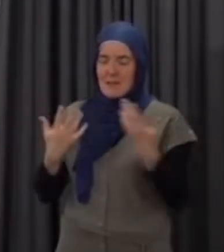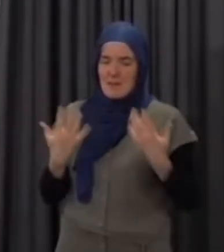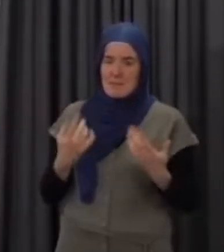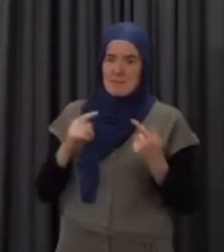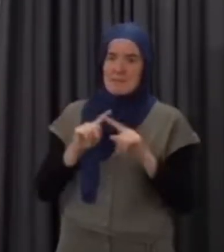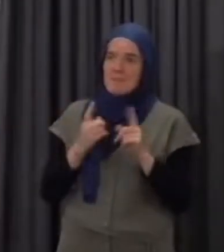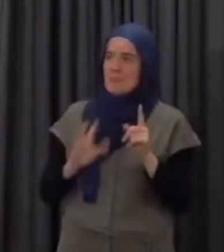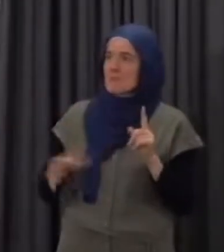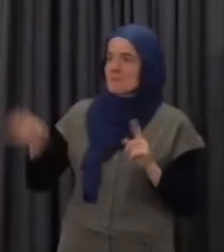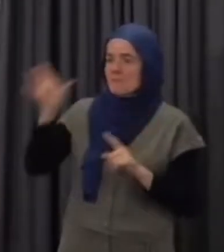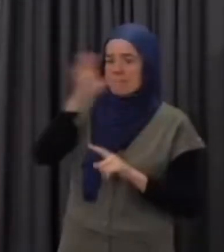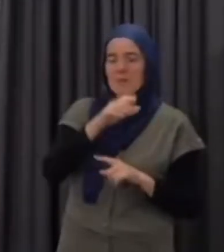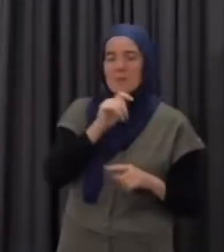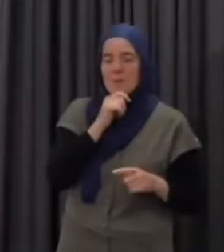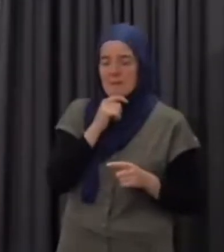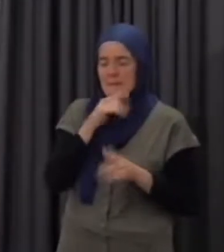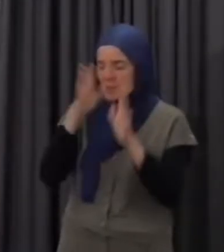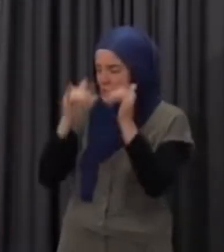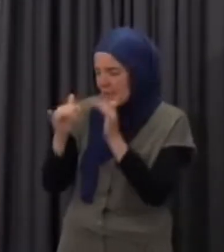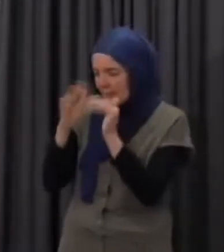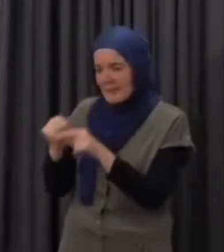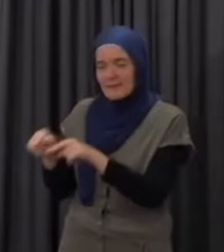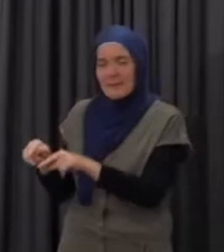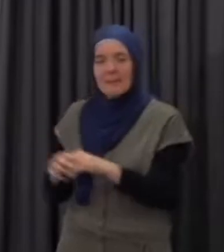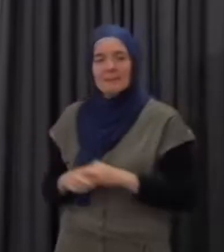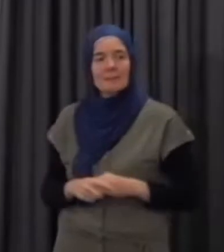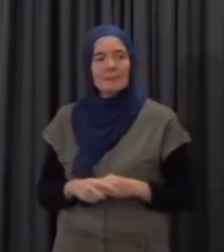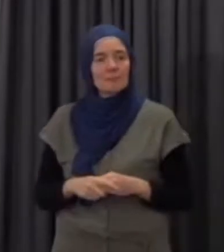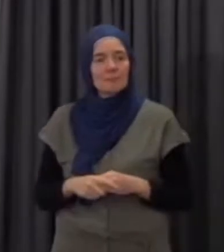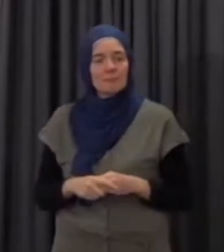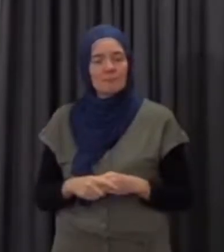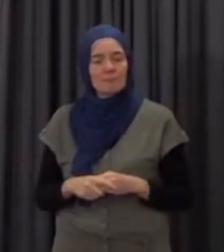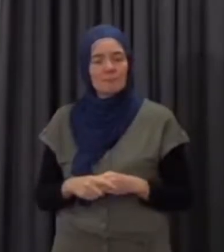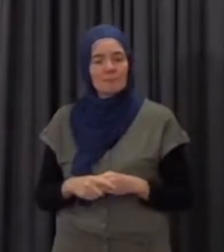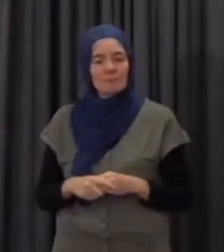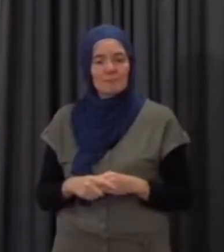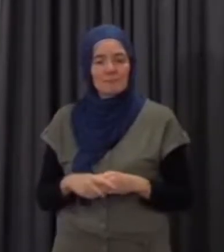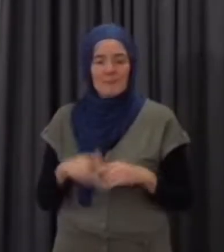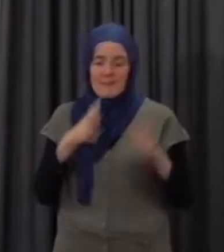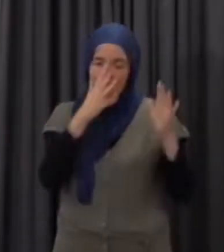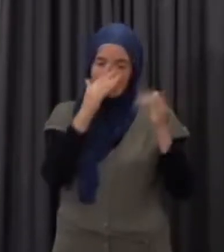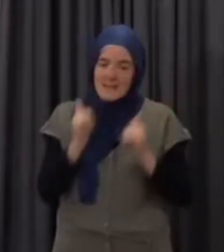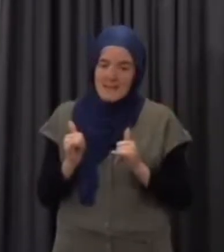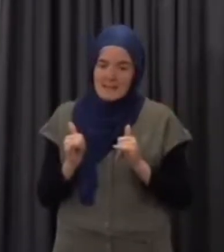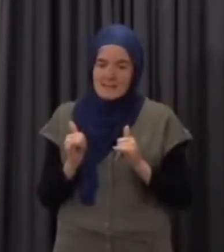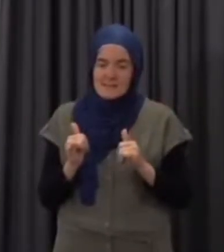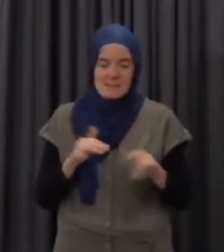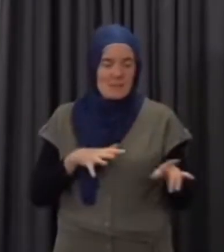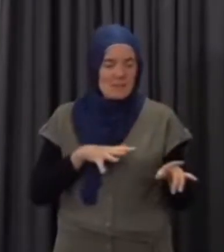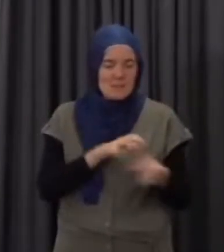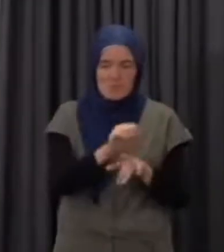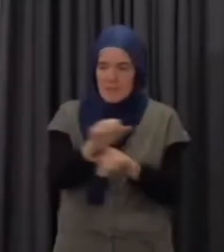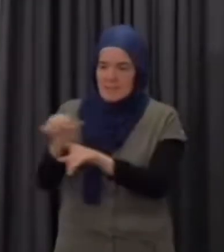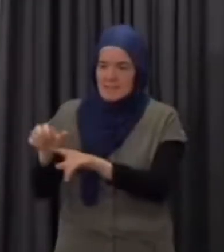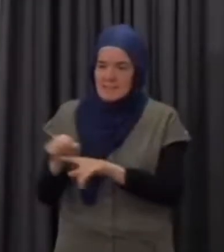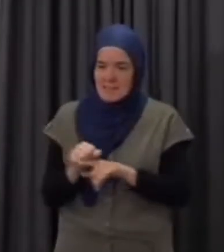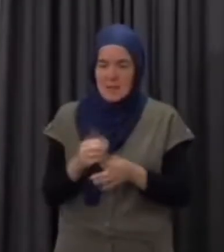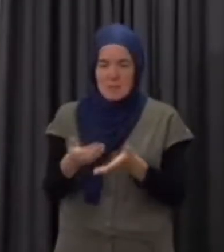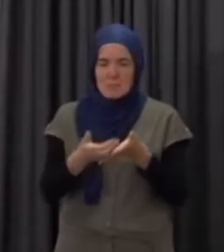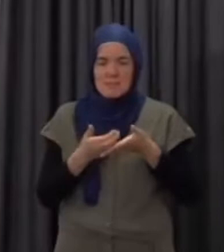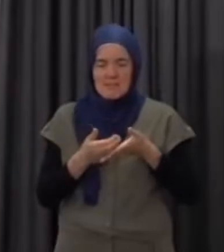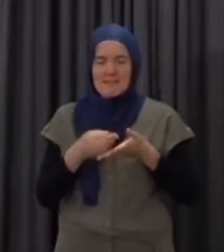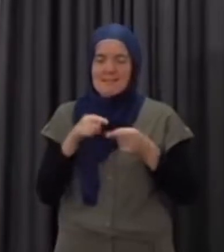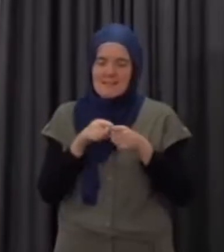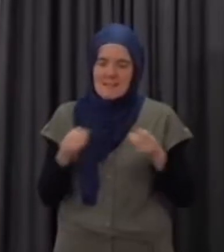stage. But as I'd already referenced, the test, trace and protect approach that we issued yesterday means that there